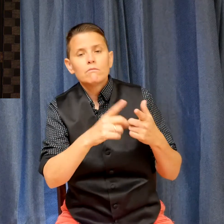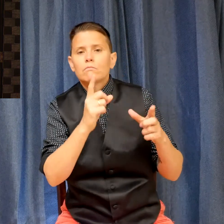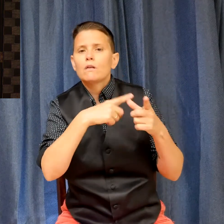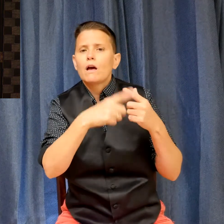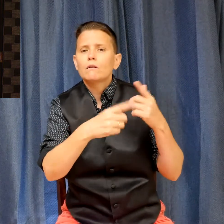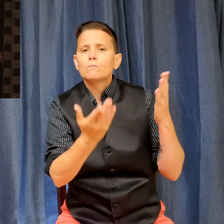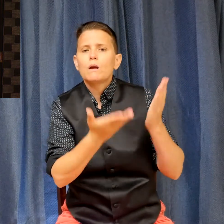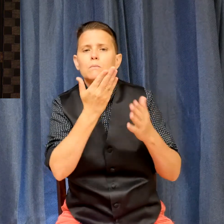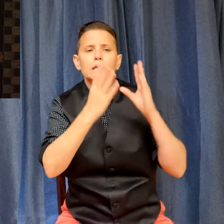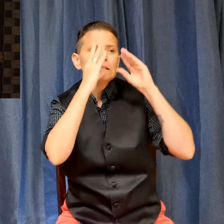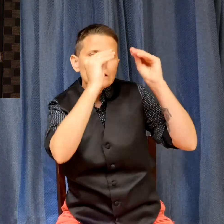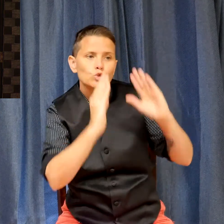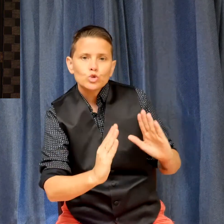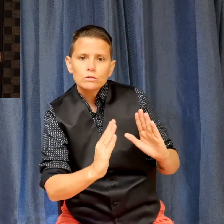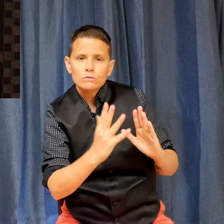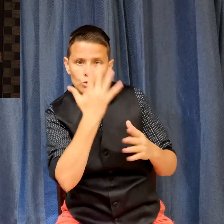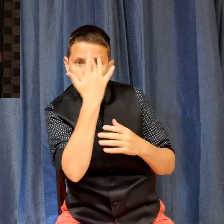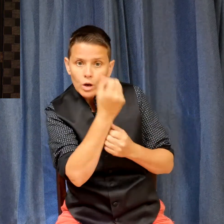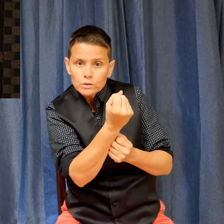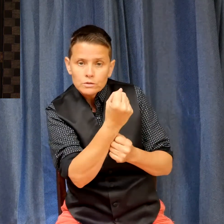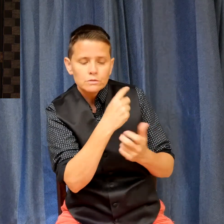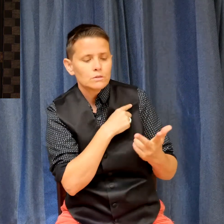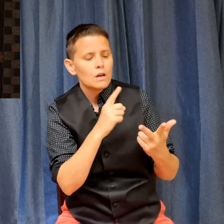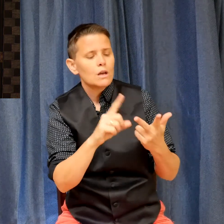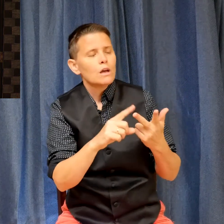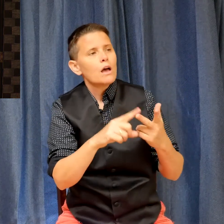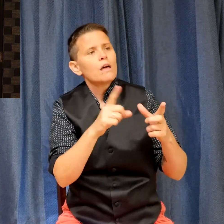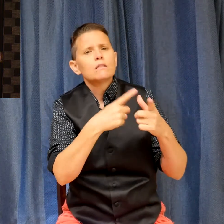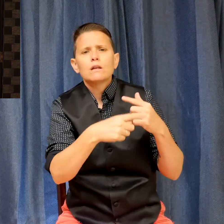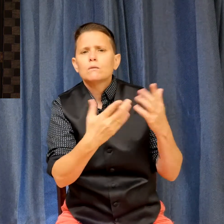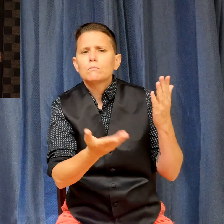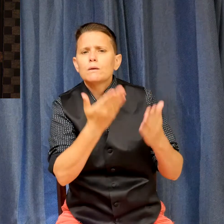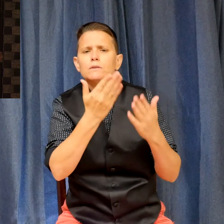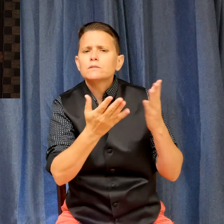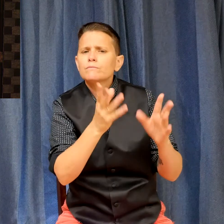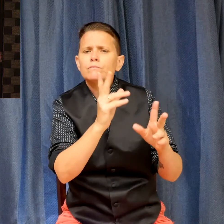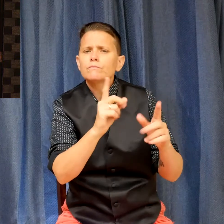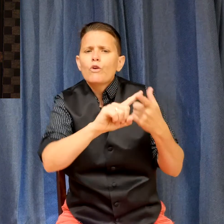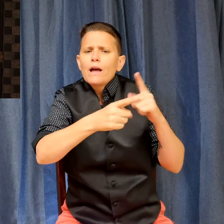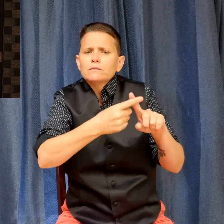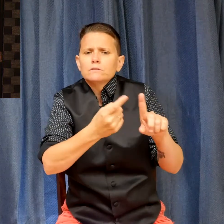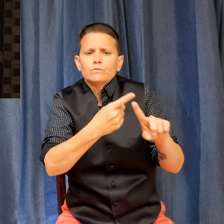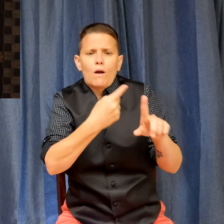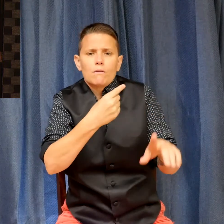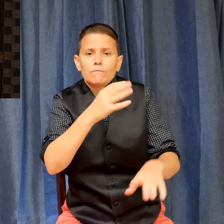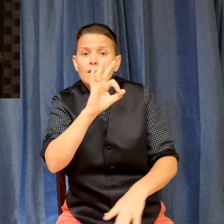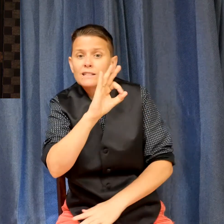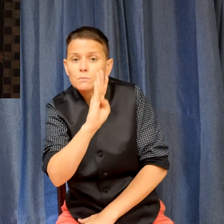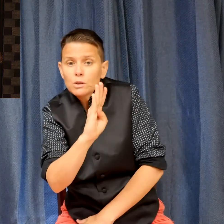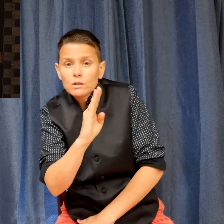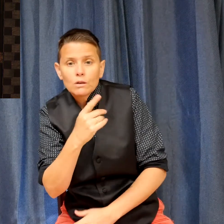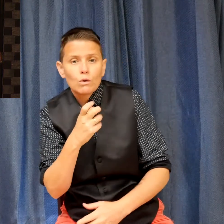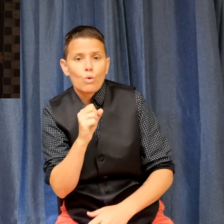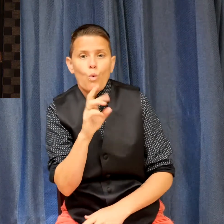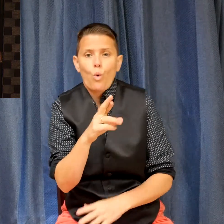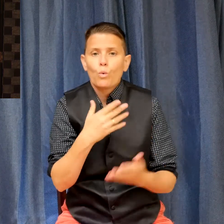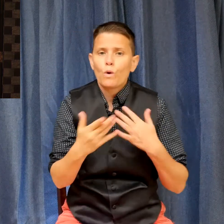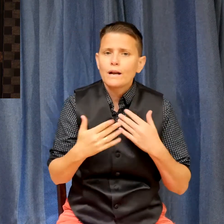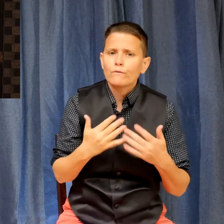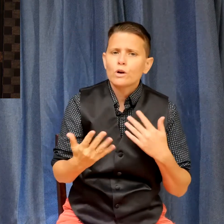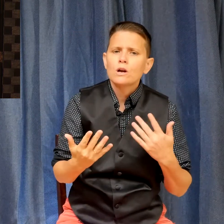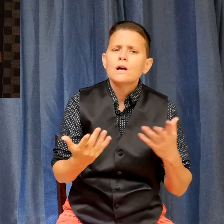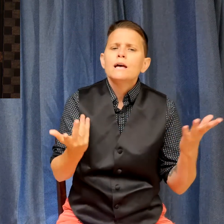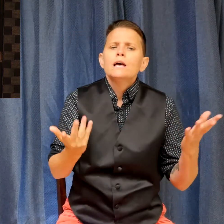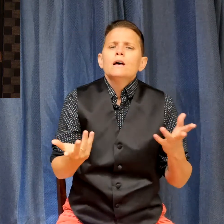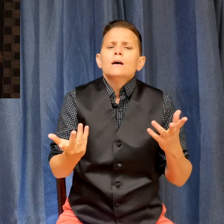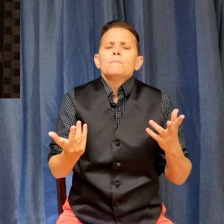part. I think a God Squad needs to be a group of people that can see